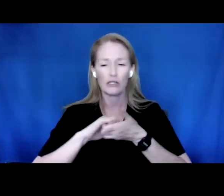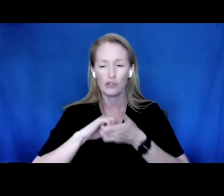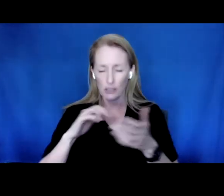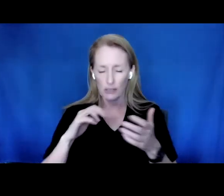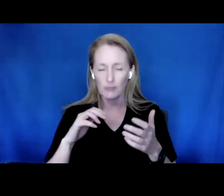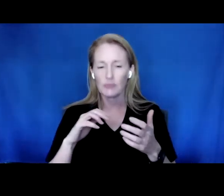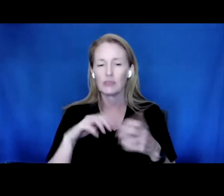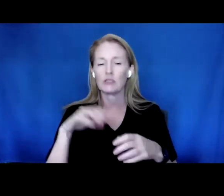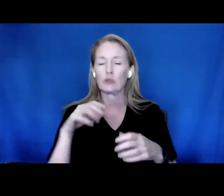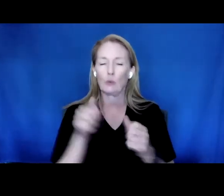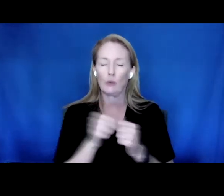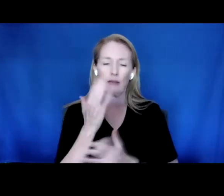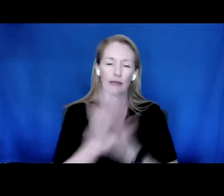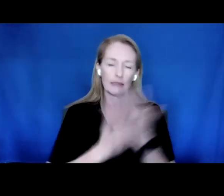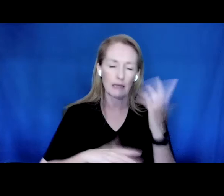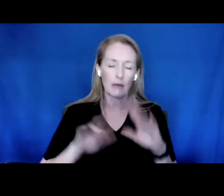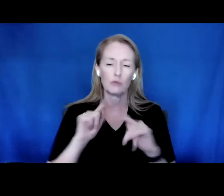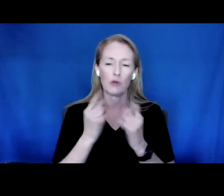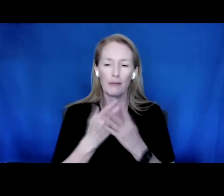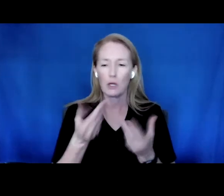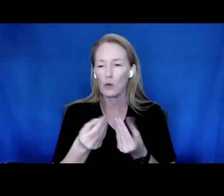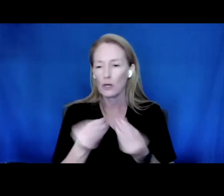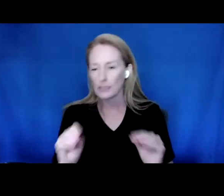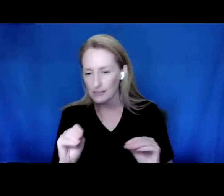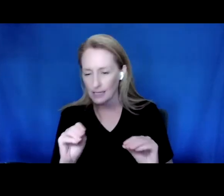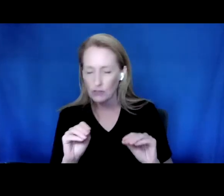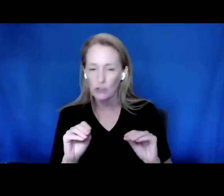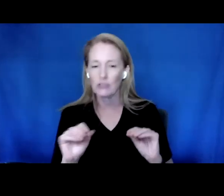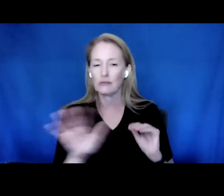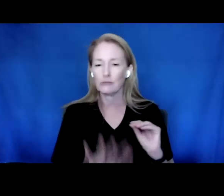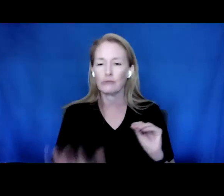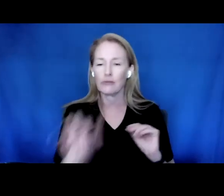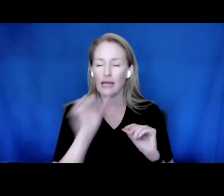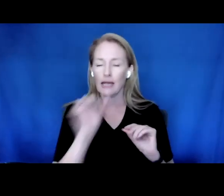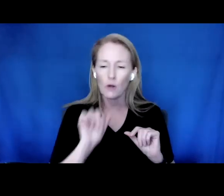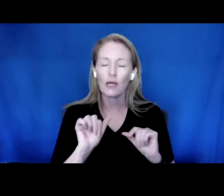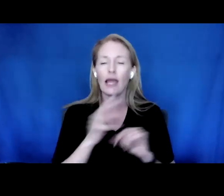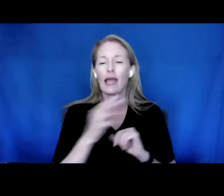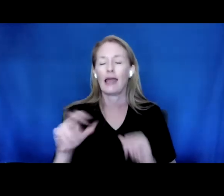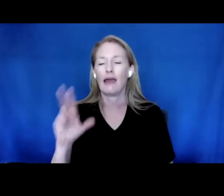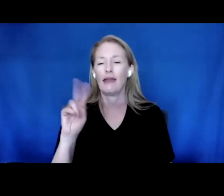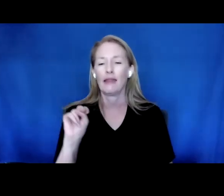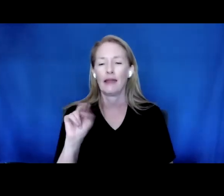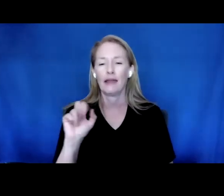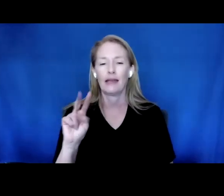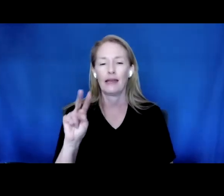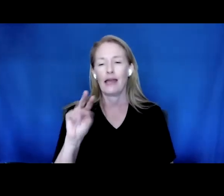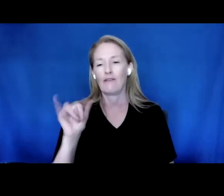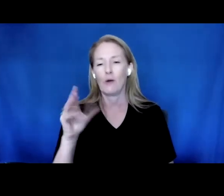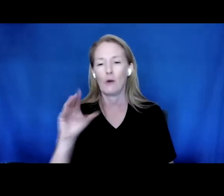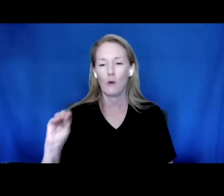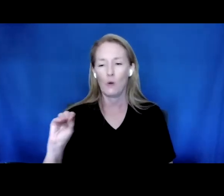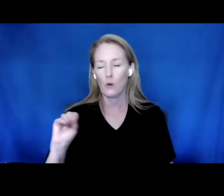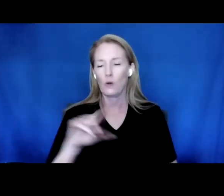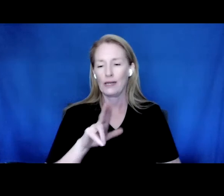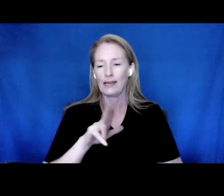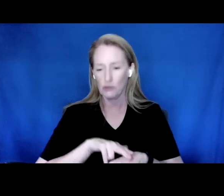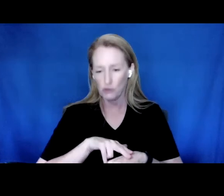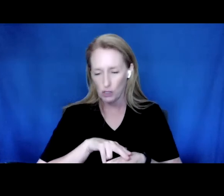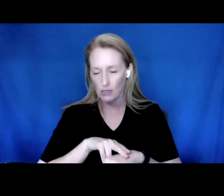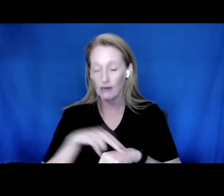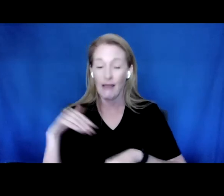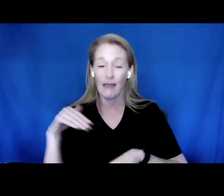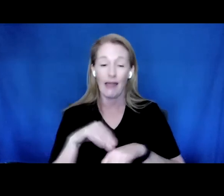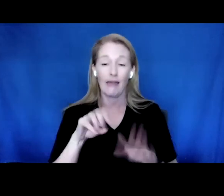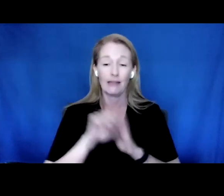with the Intertribal Council of Arizona and with the Navajo Nation's Department of Health. Here at the state level, we're trying to do our utmost